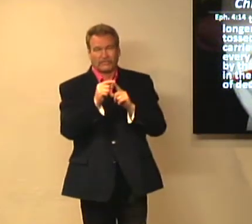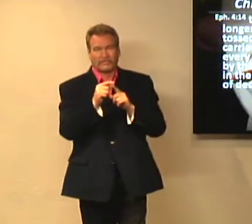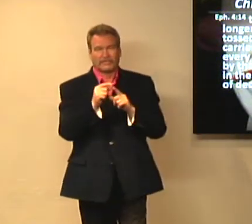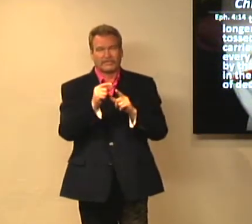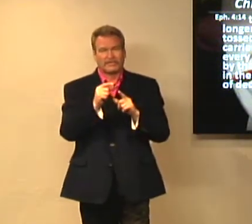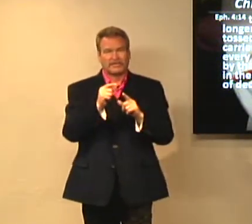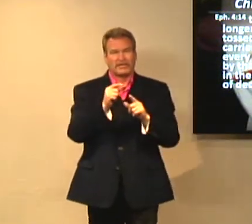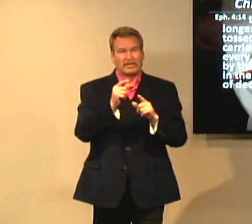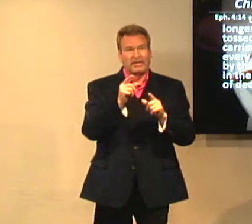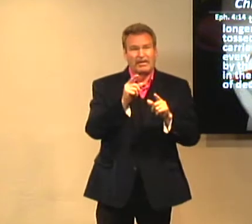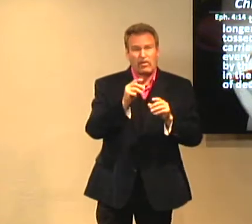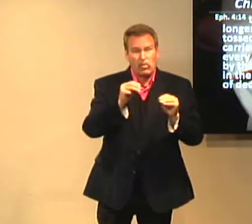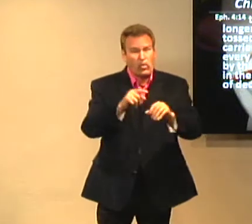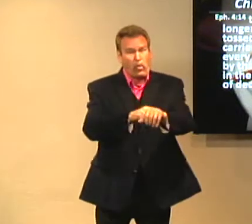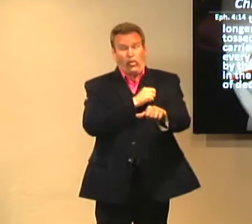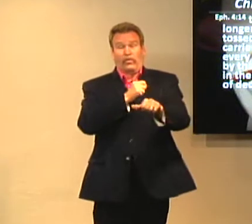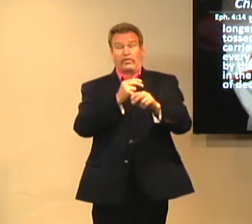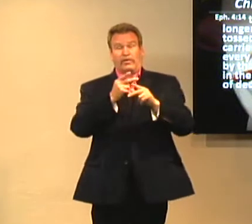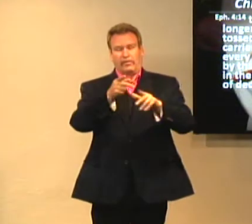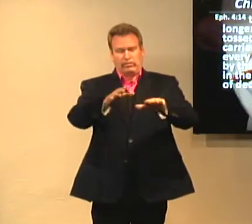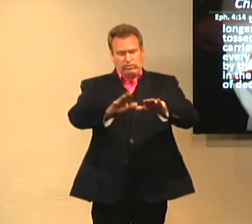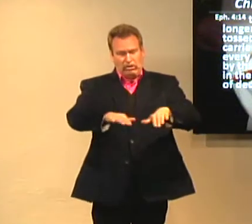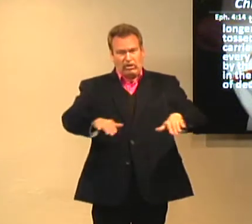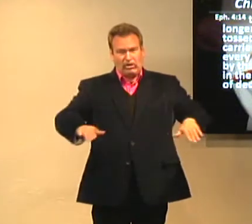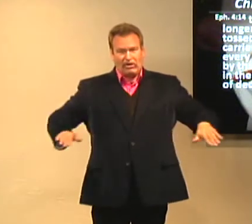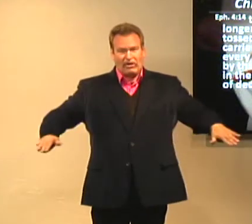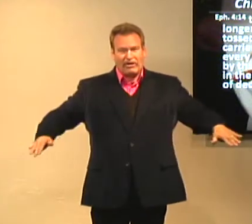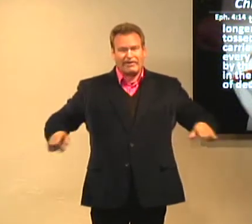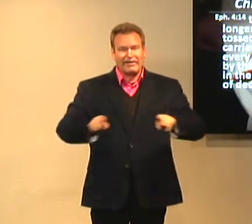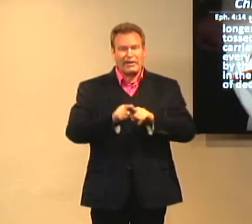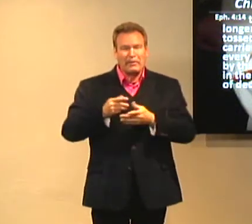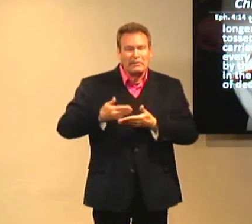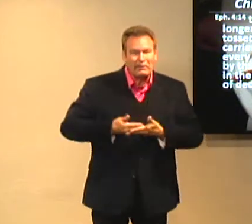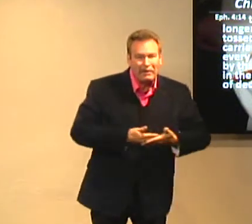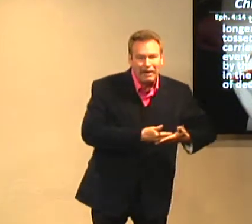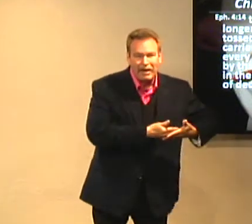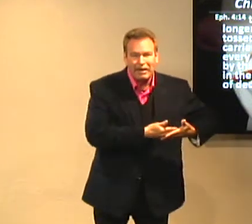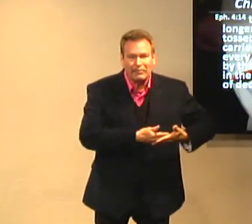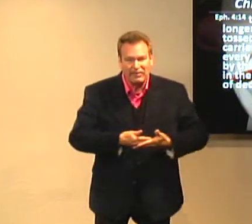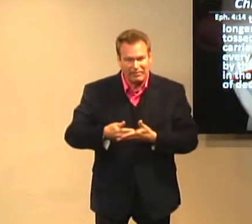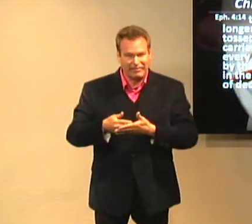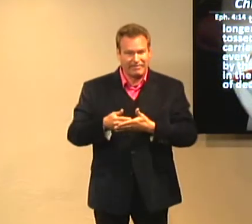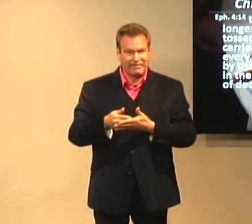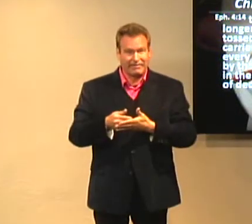So this other word here, no longer be like a child.